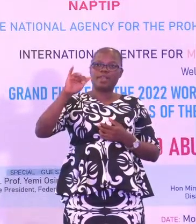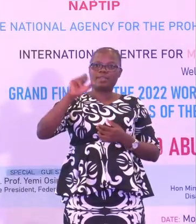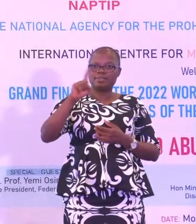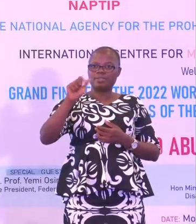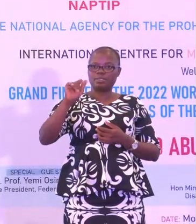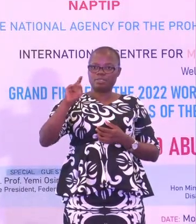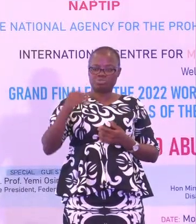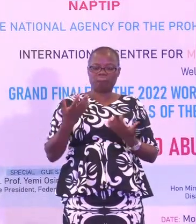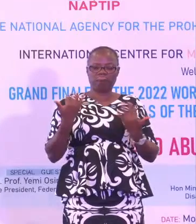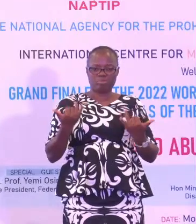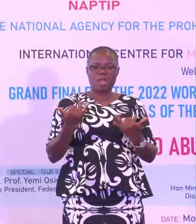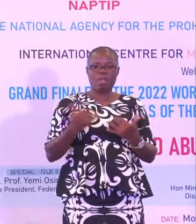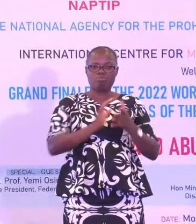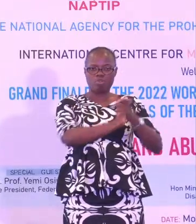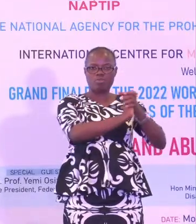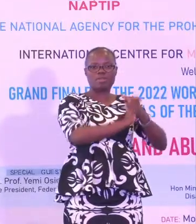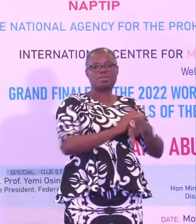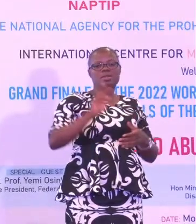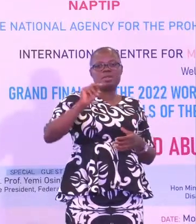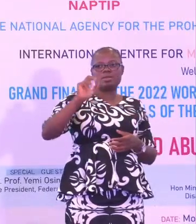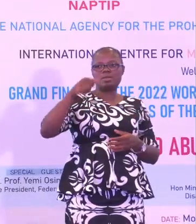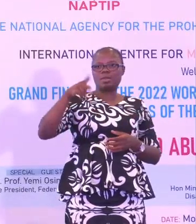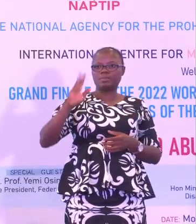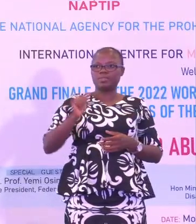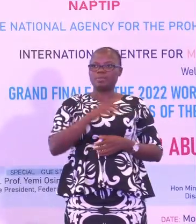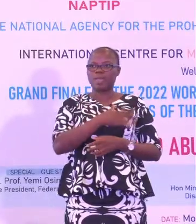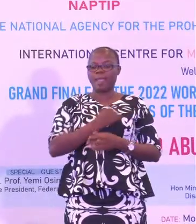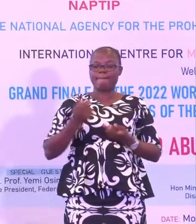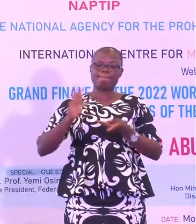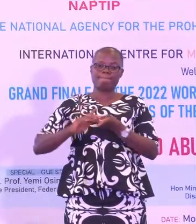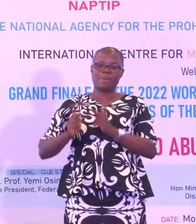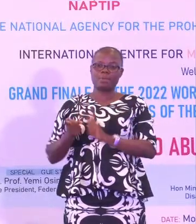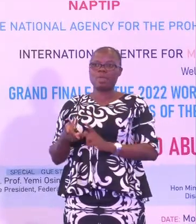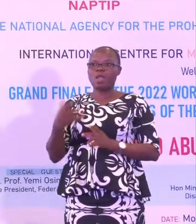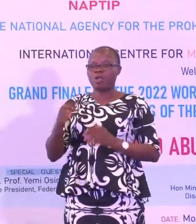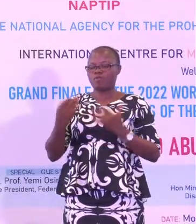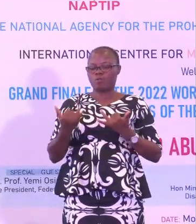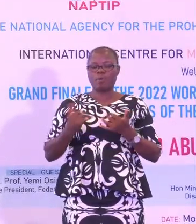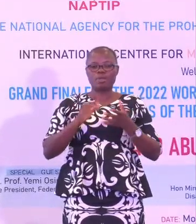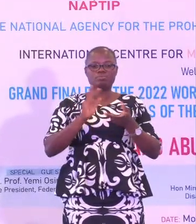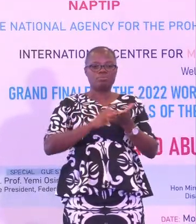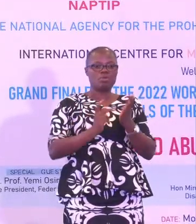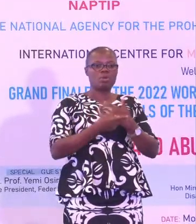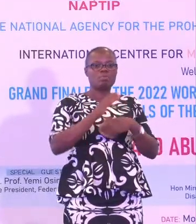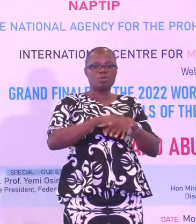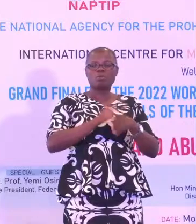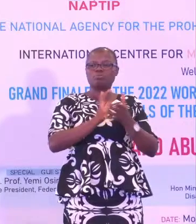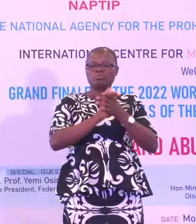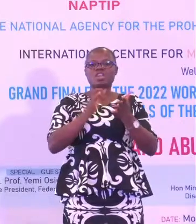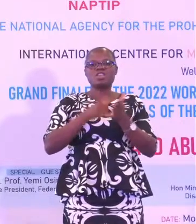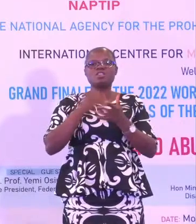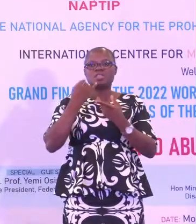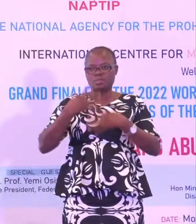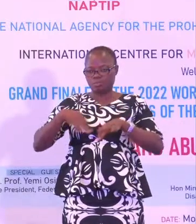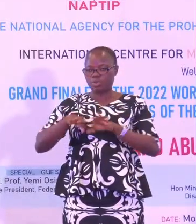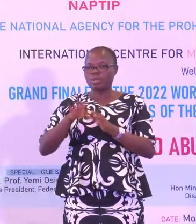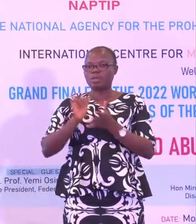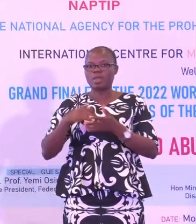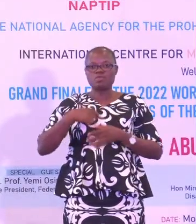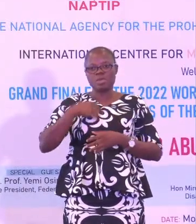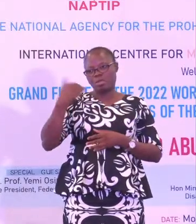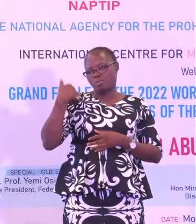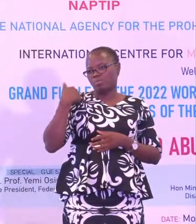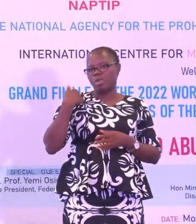congratulate NAPTIP and her partners on the current program of commemoration. It is important that we remind everyone